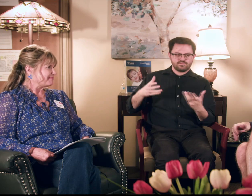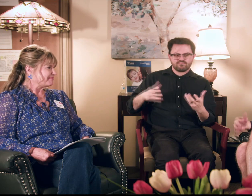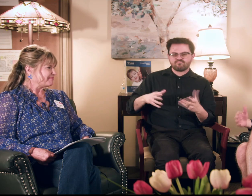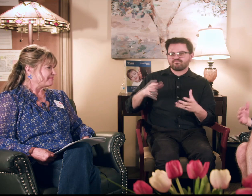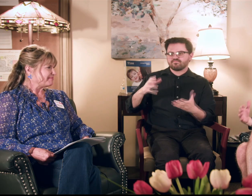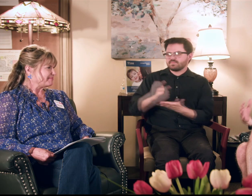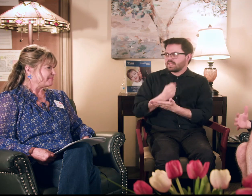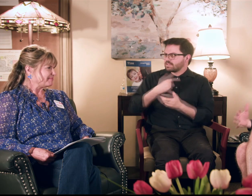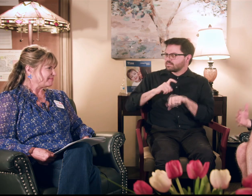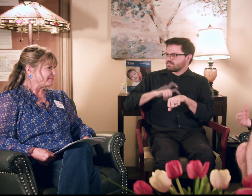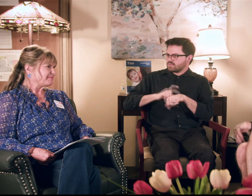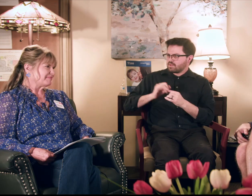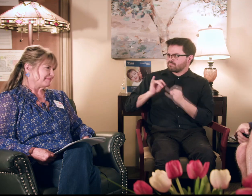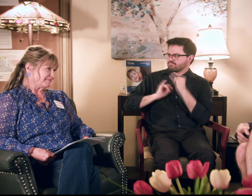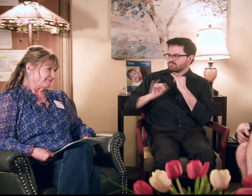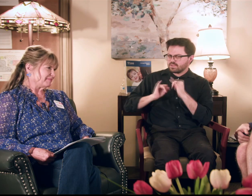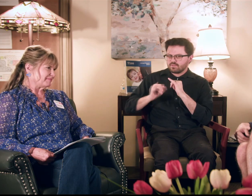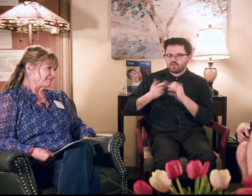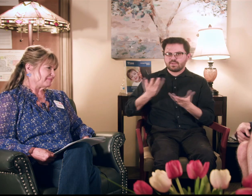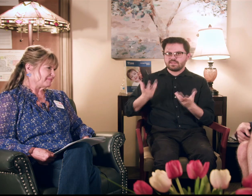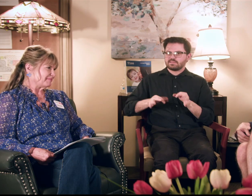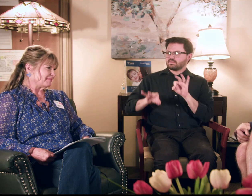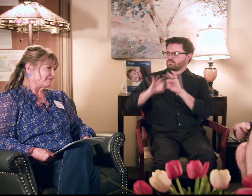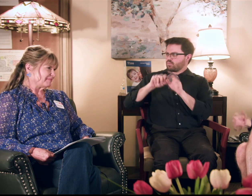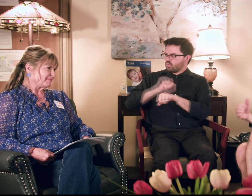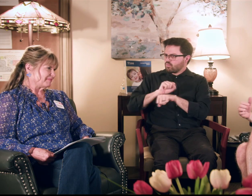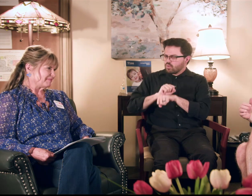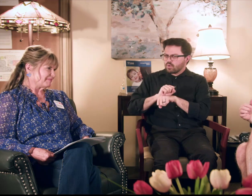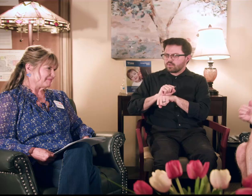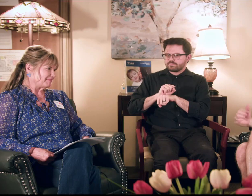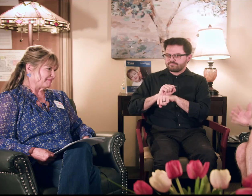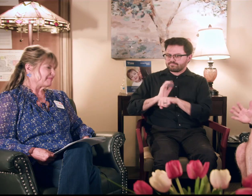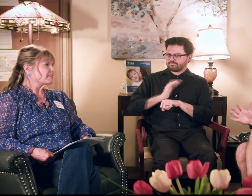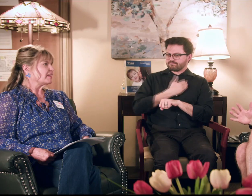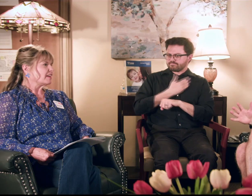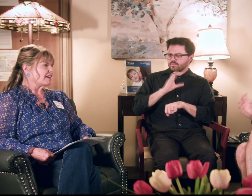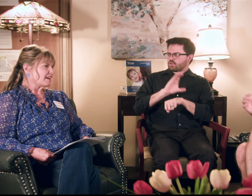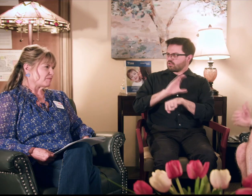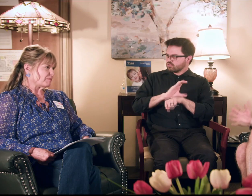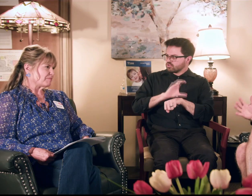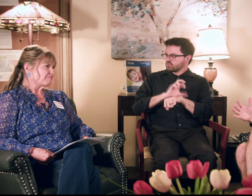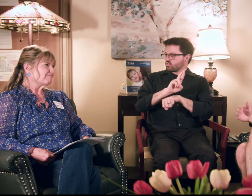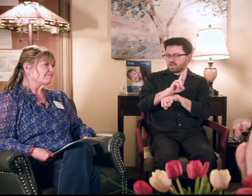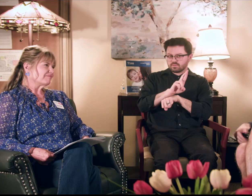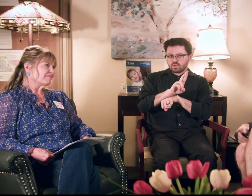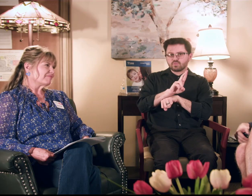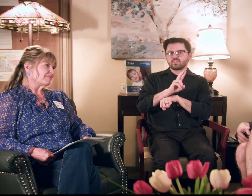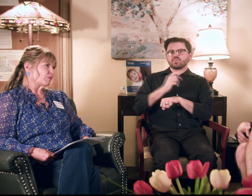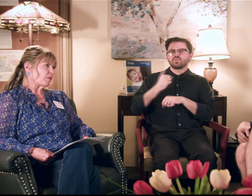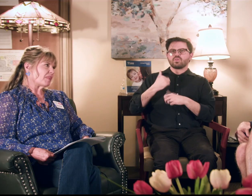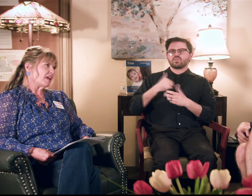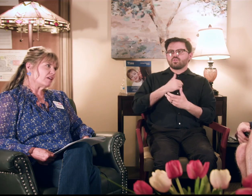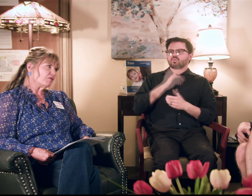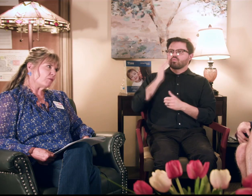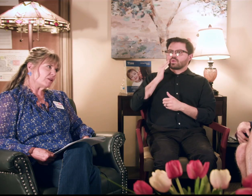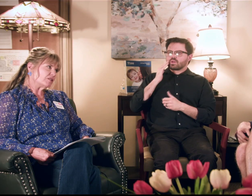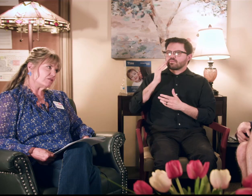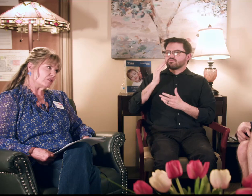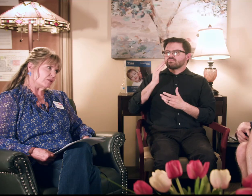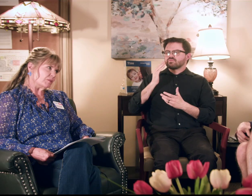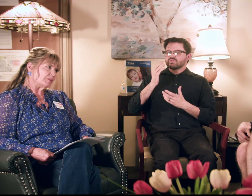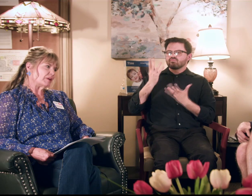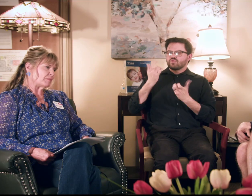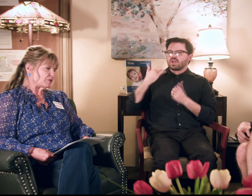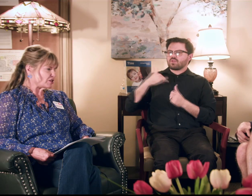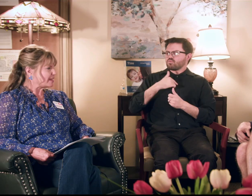It's important work, and it's one of those things that we as a church feel like this is what it's all about. This is why we do what we do. So wonderful. Thank you for